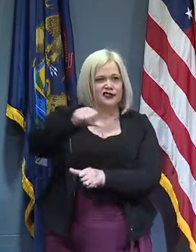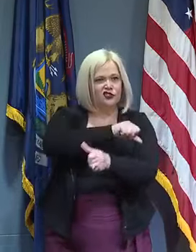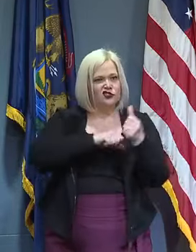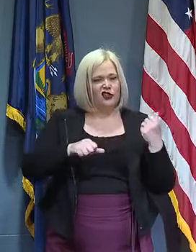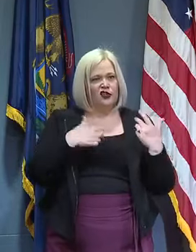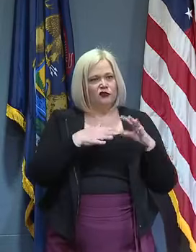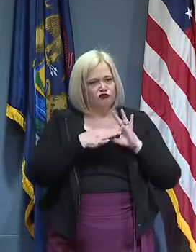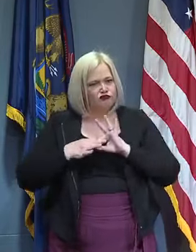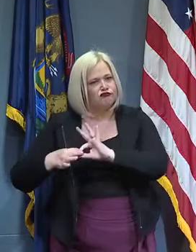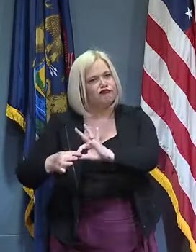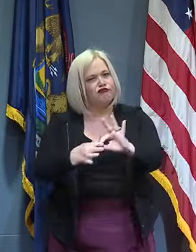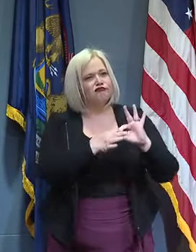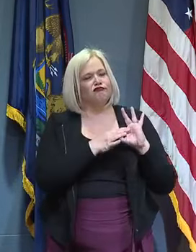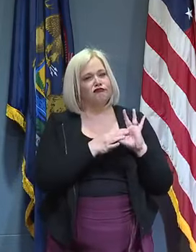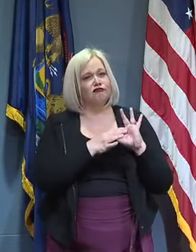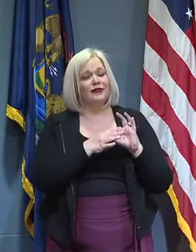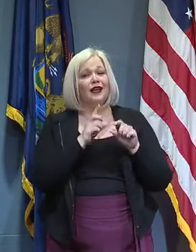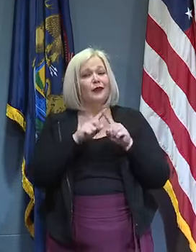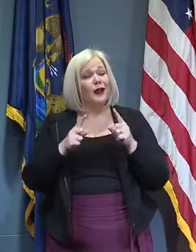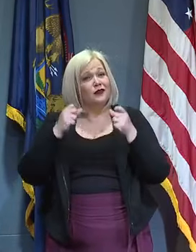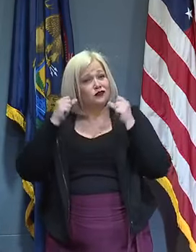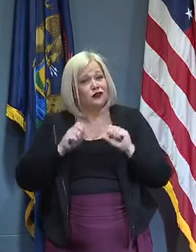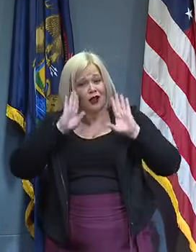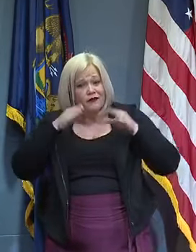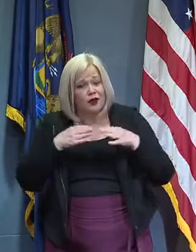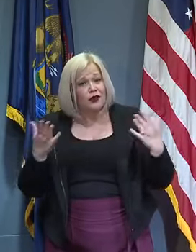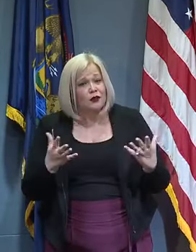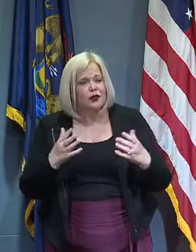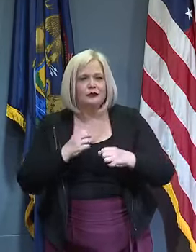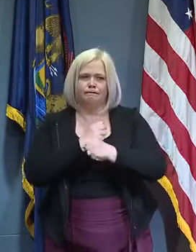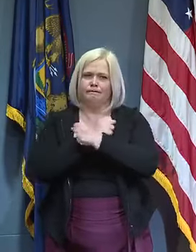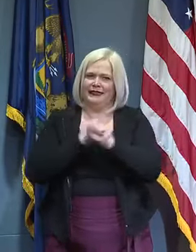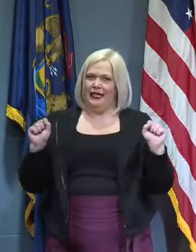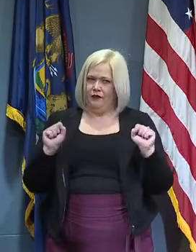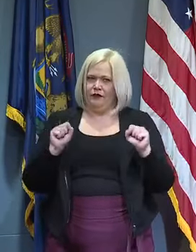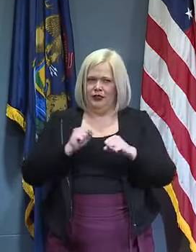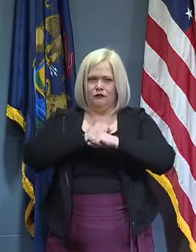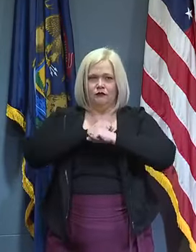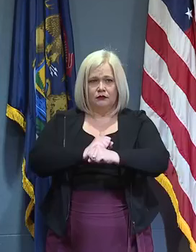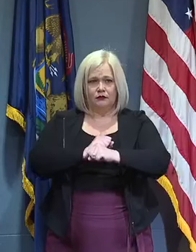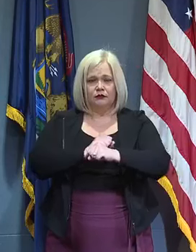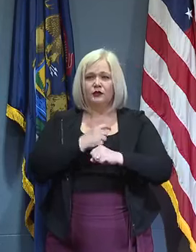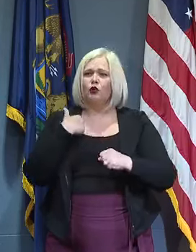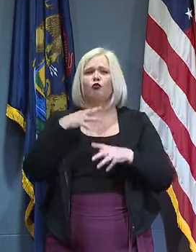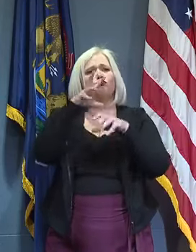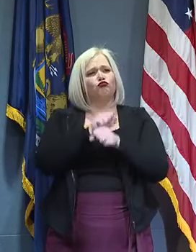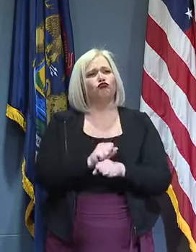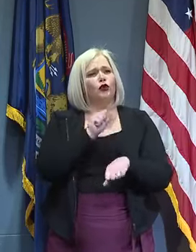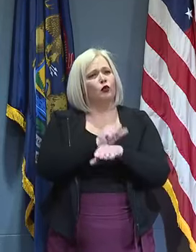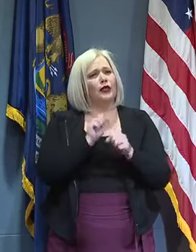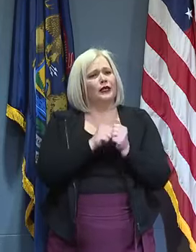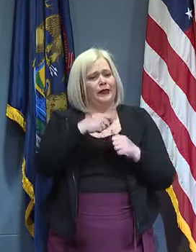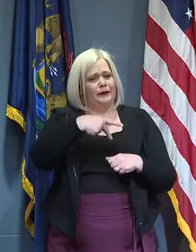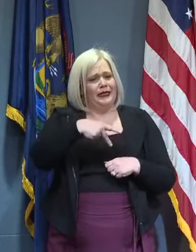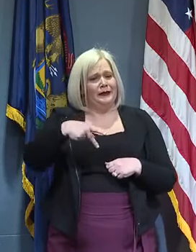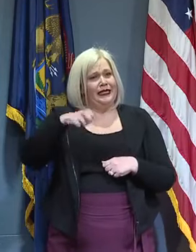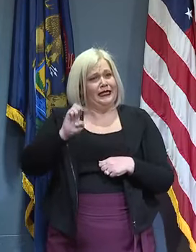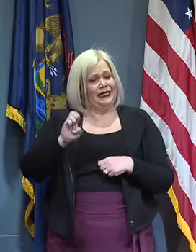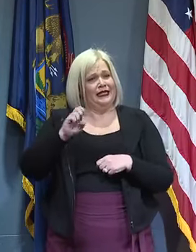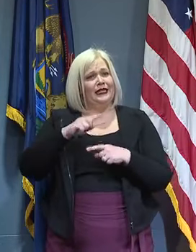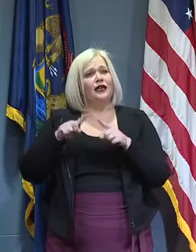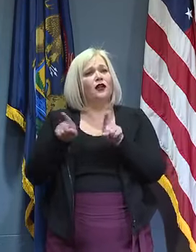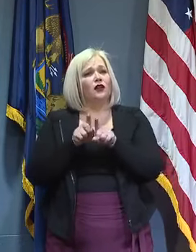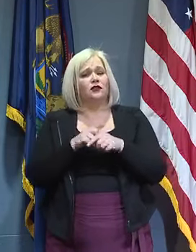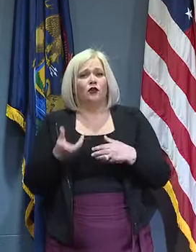with a strong safety culture, and we are accustomed to the various forms of PPE, as well as the adaptation of new